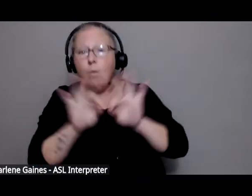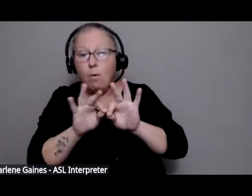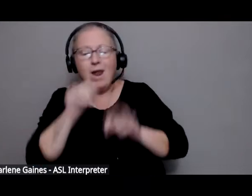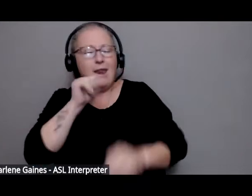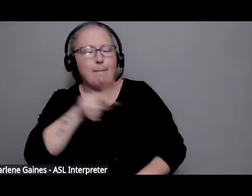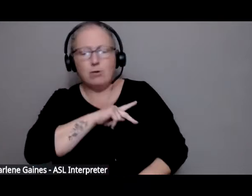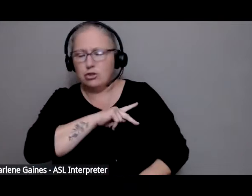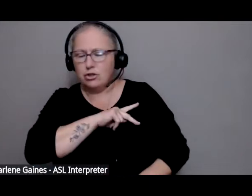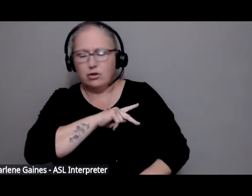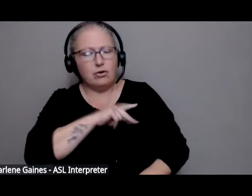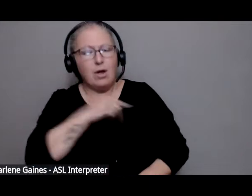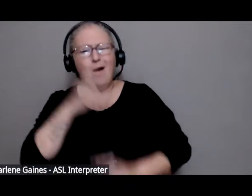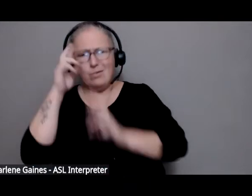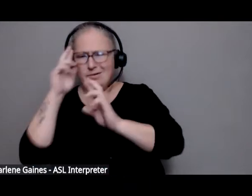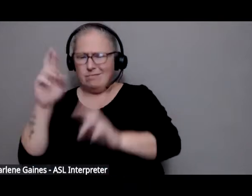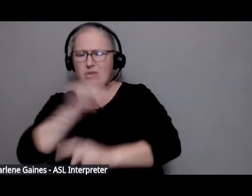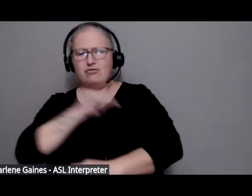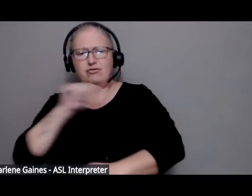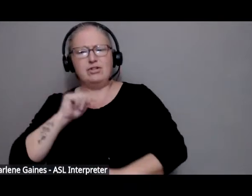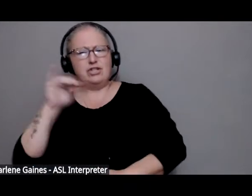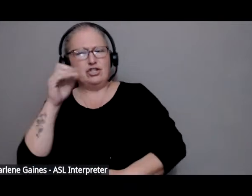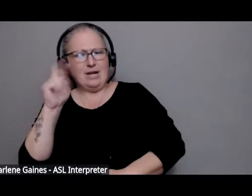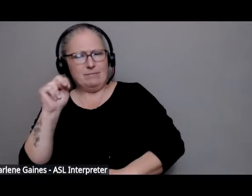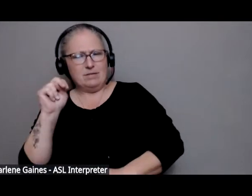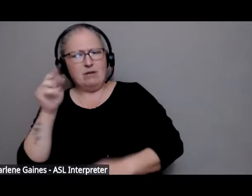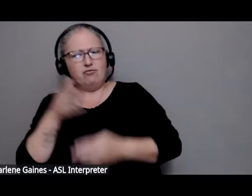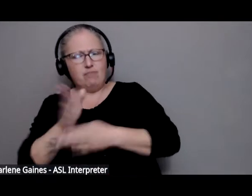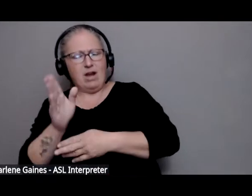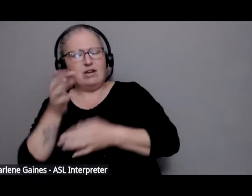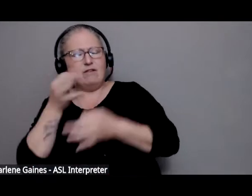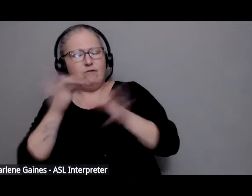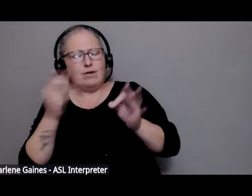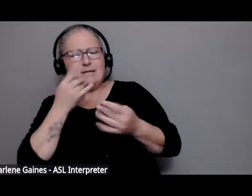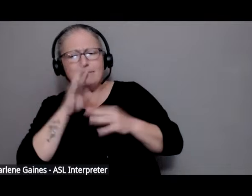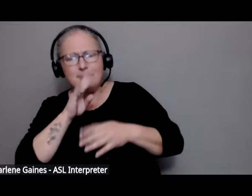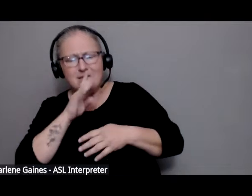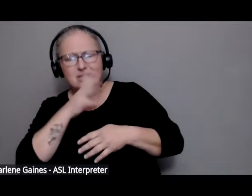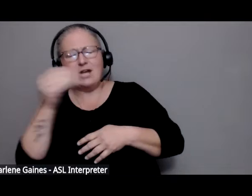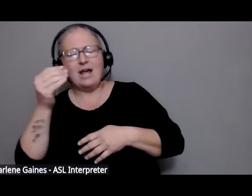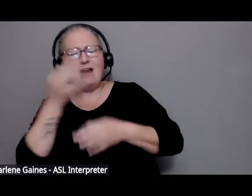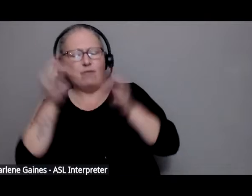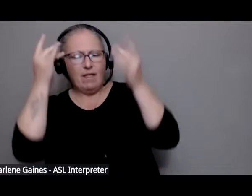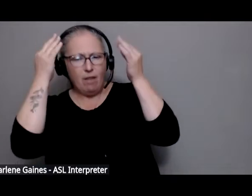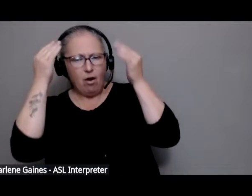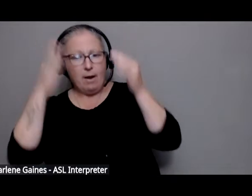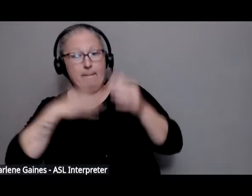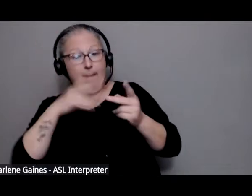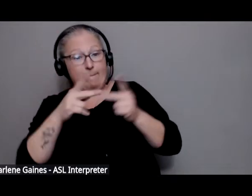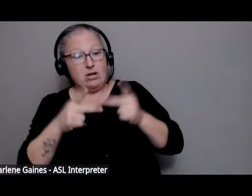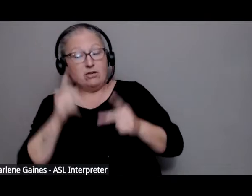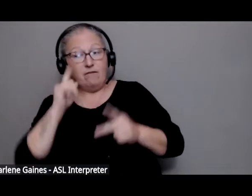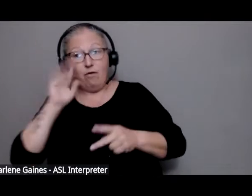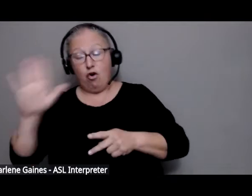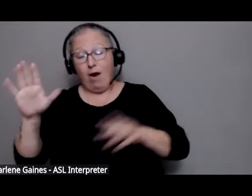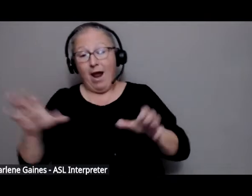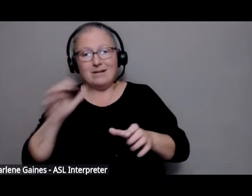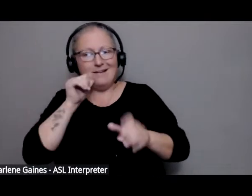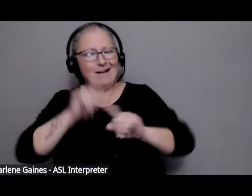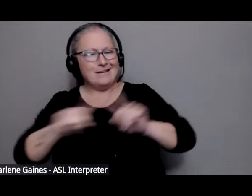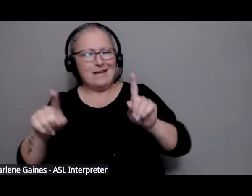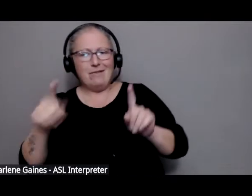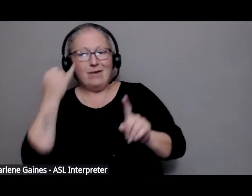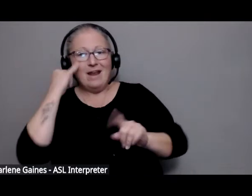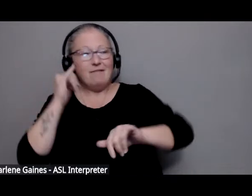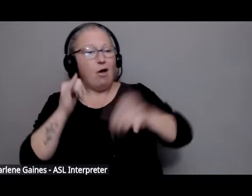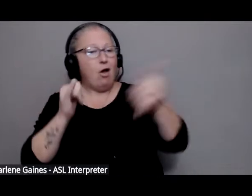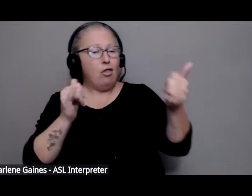personal. Again, I respect Trustee Jacobson's right to free speech and free thought. My position regarding her actions would be no different with any other